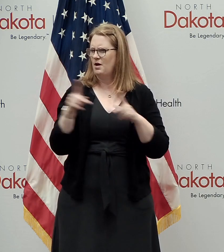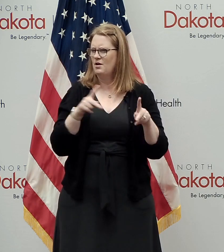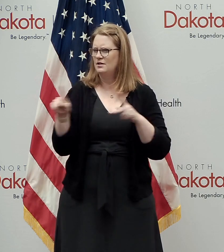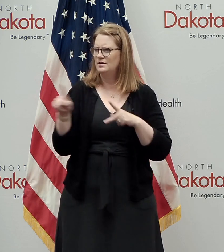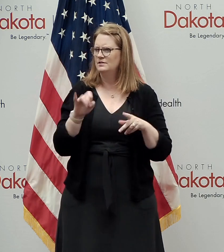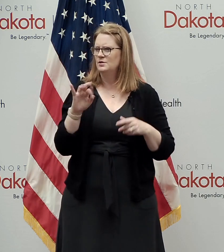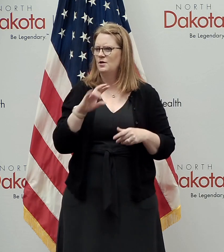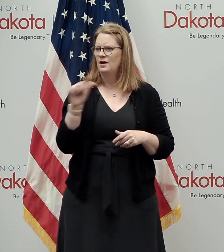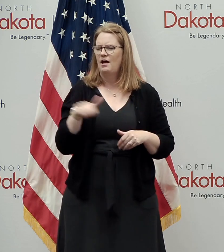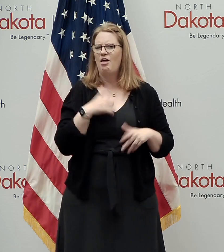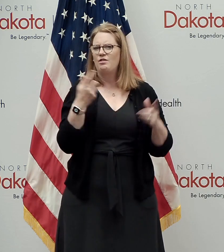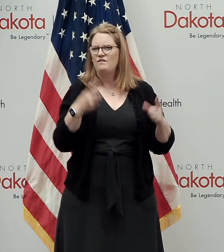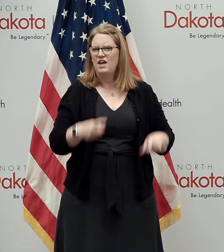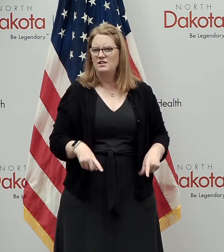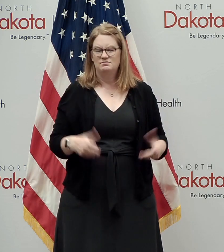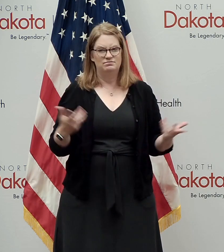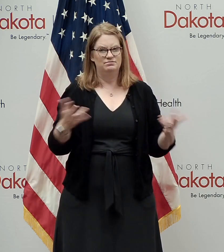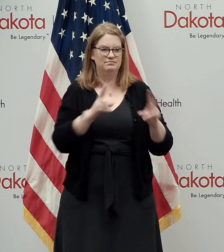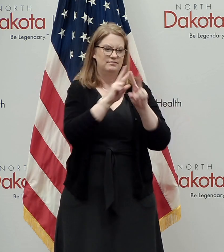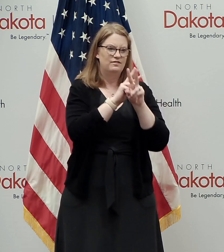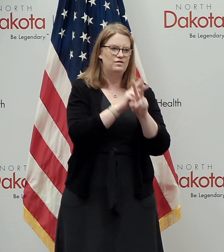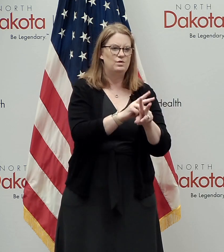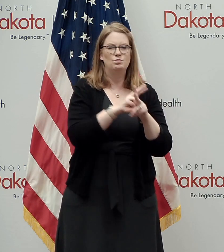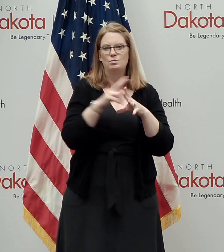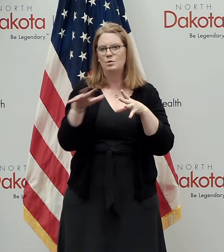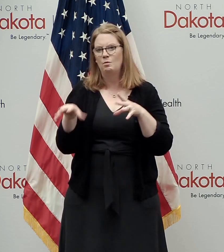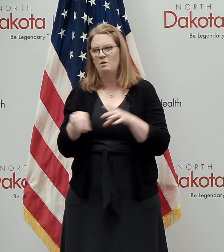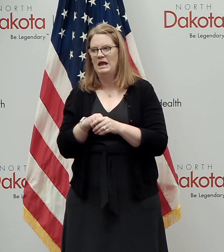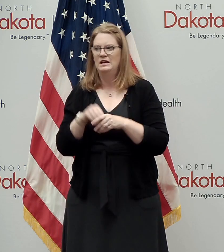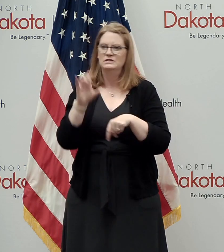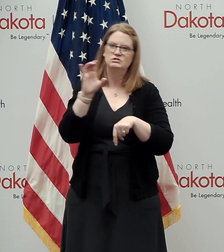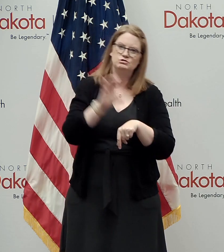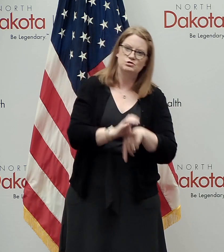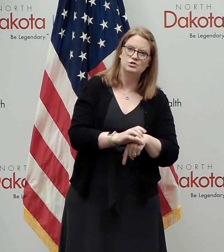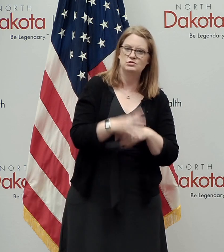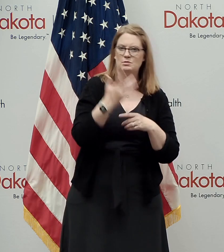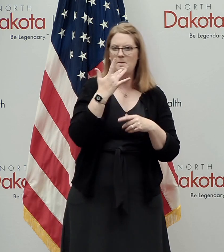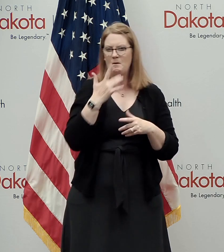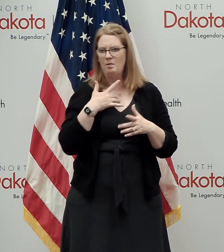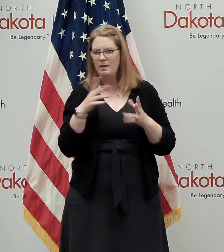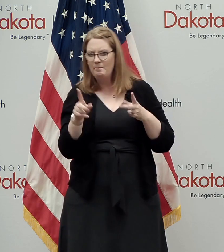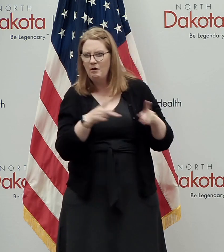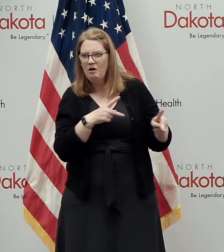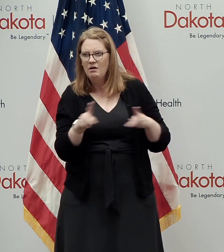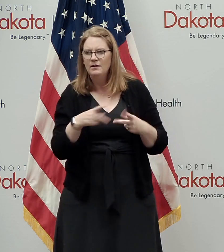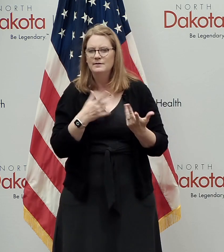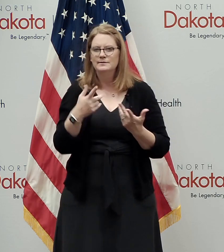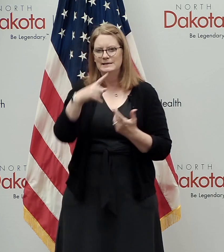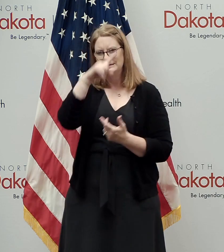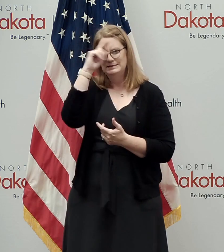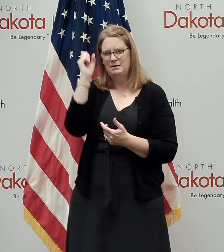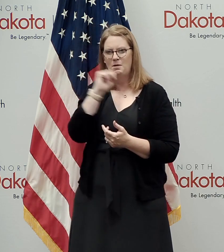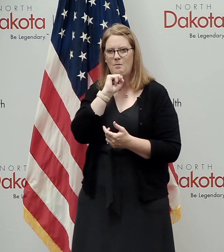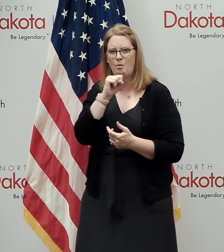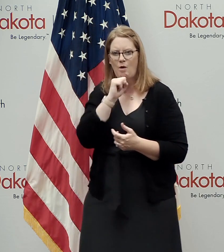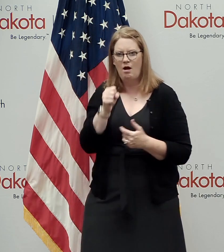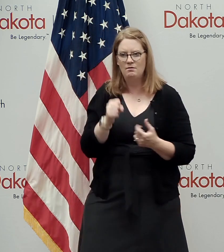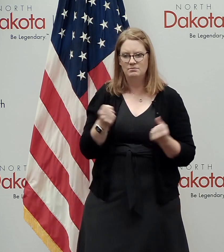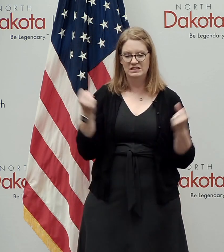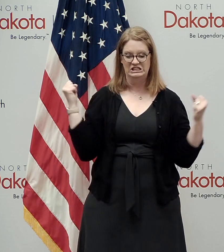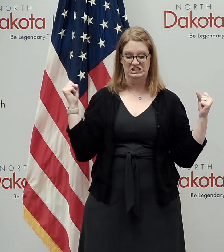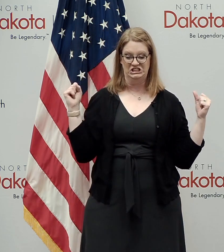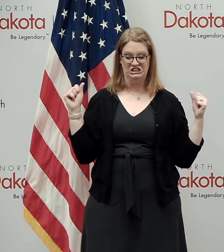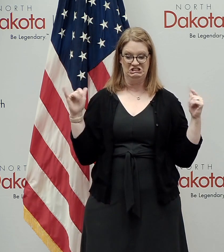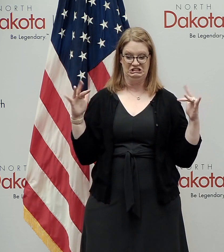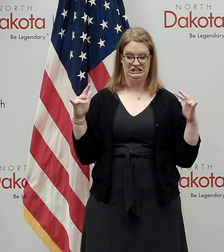other events. It can be anything from a funeral to a wedding dance to a church to a birthday party to a summer prom, whatever it is.